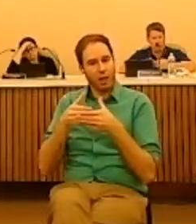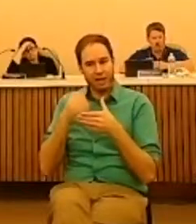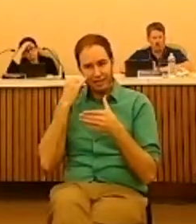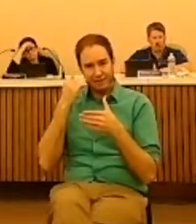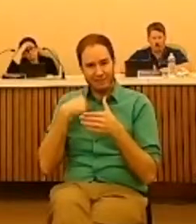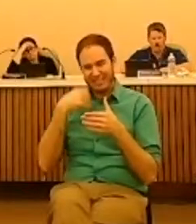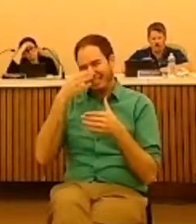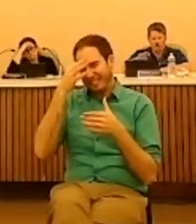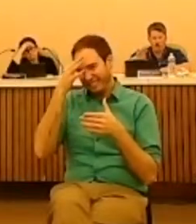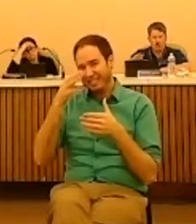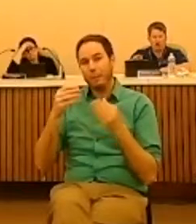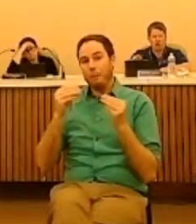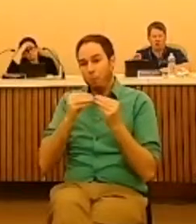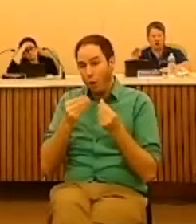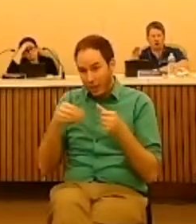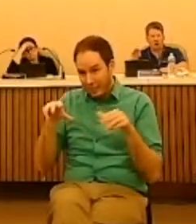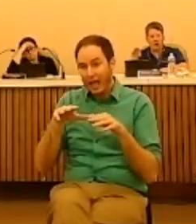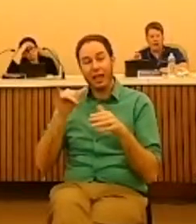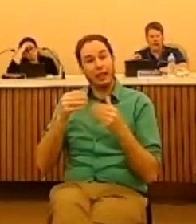out that additional land